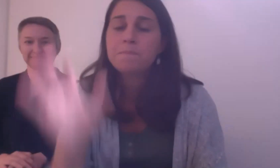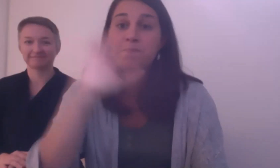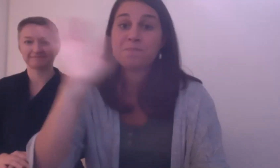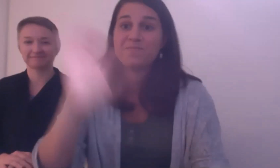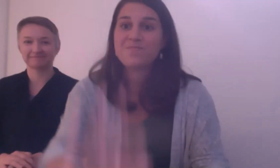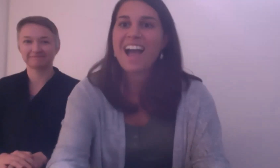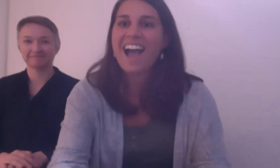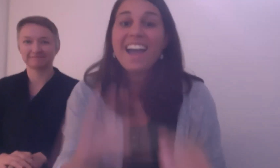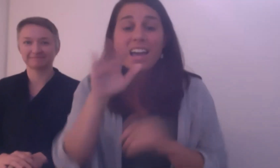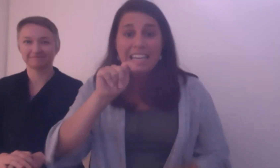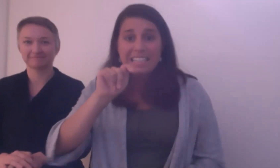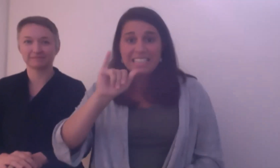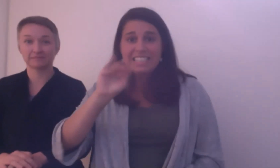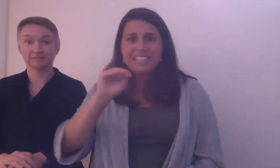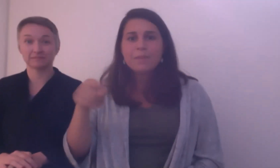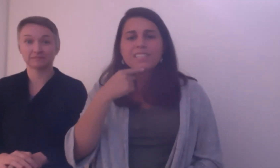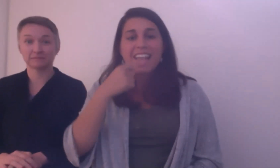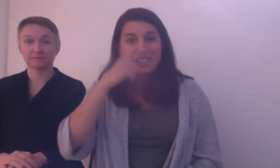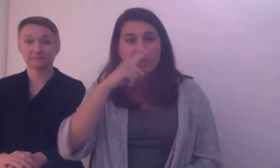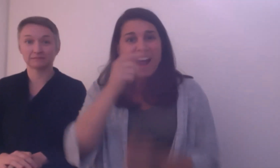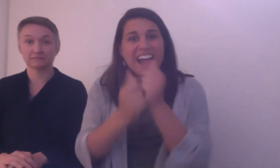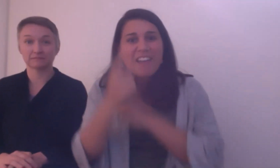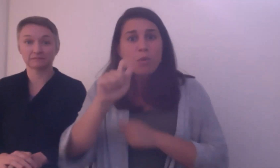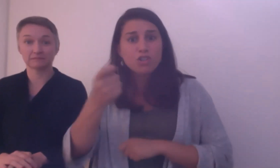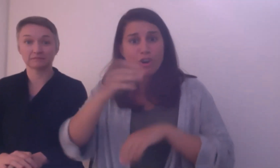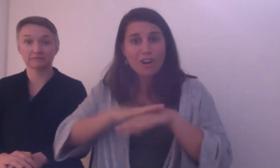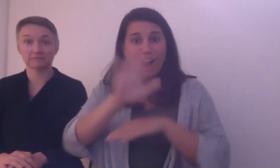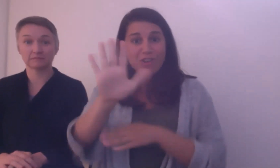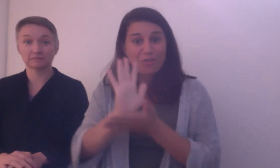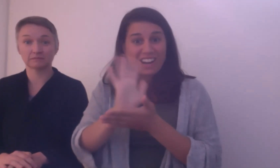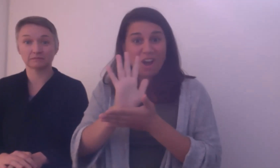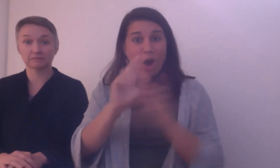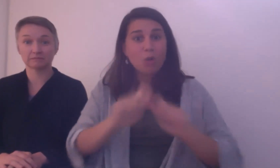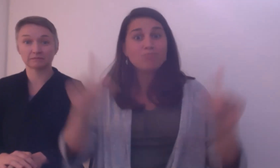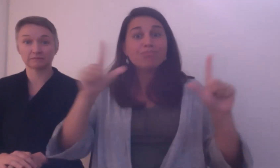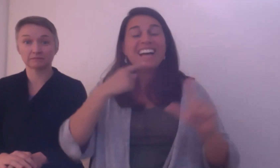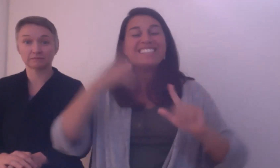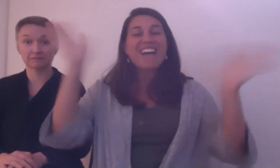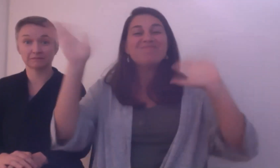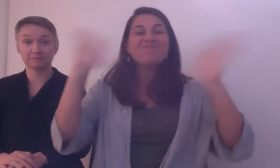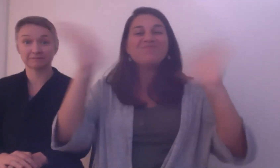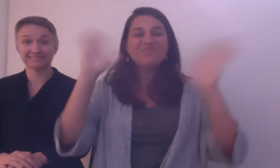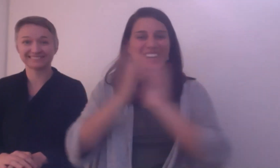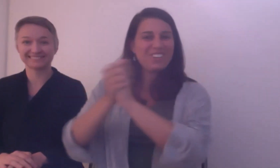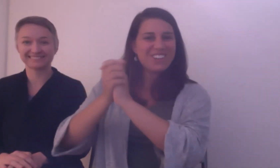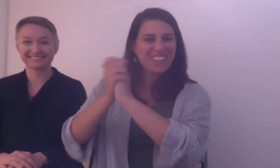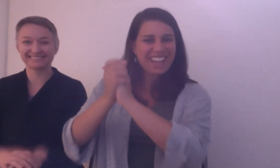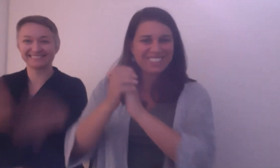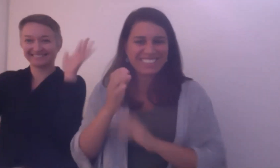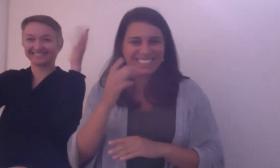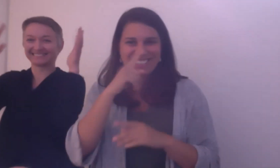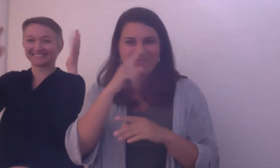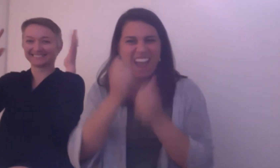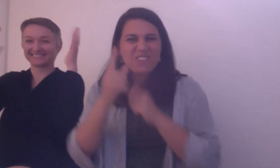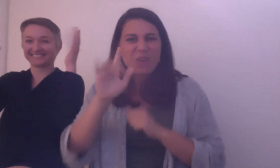could give a proper appreciation to Lorne for his presentation today and congratulate him on his work.